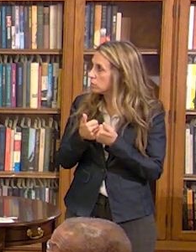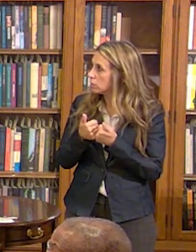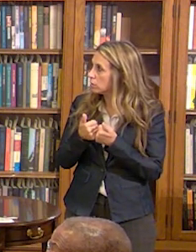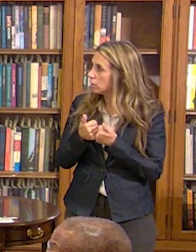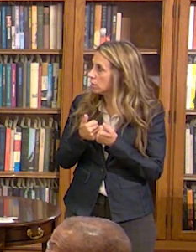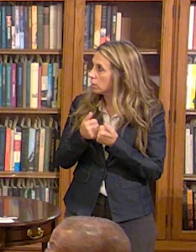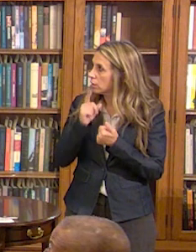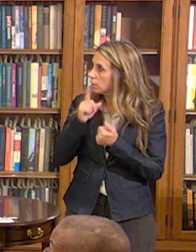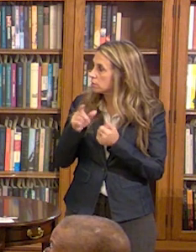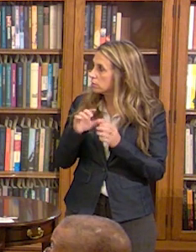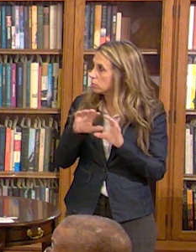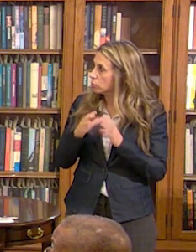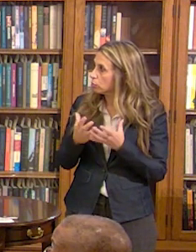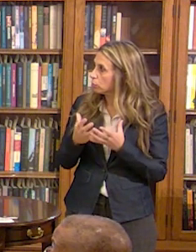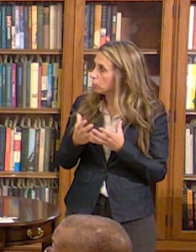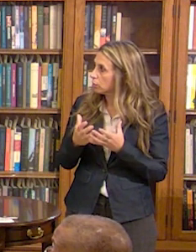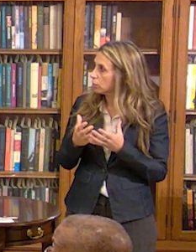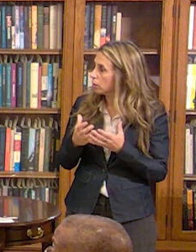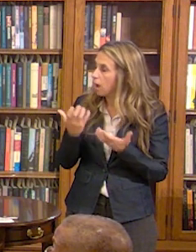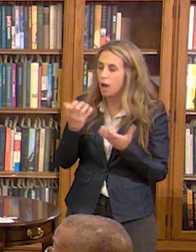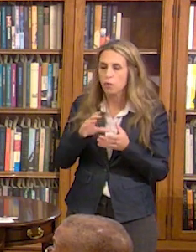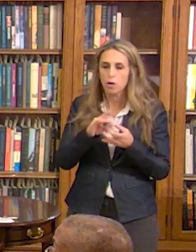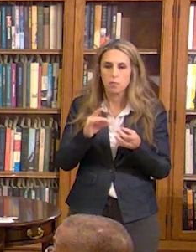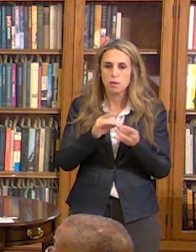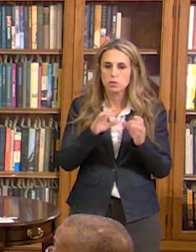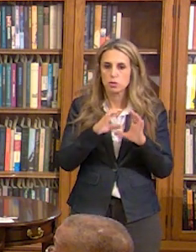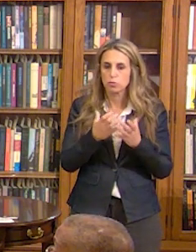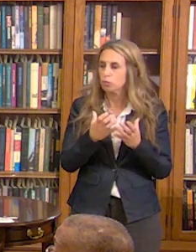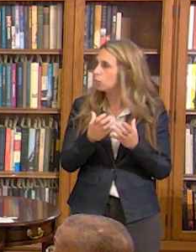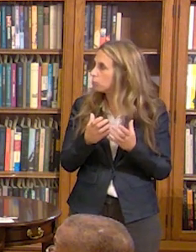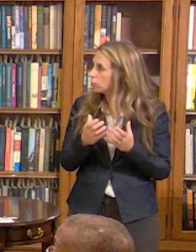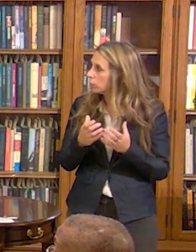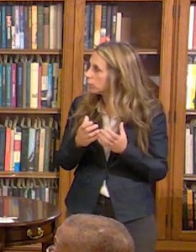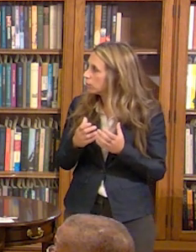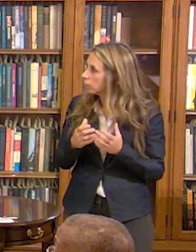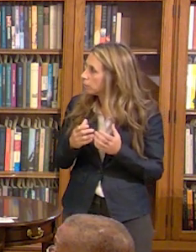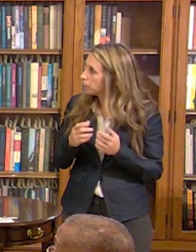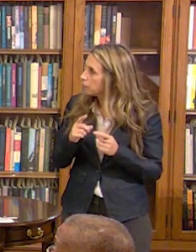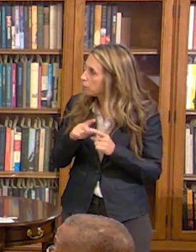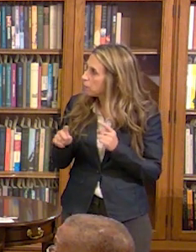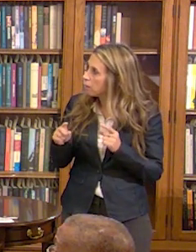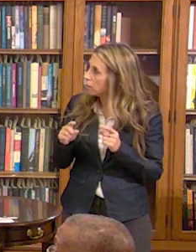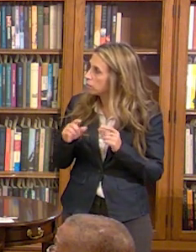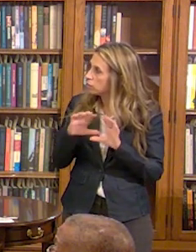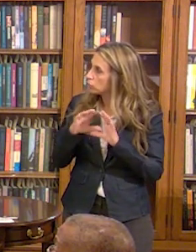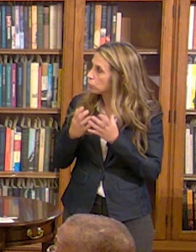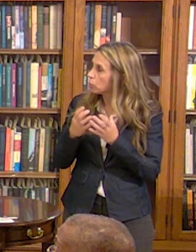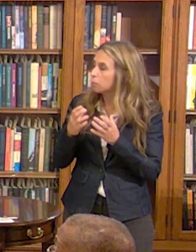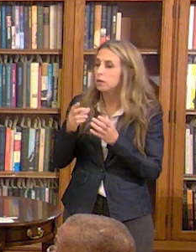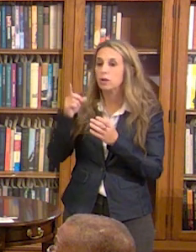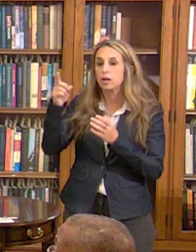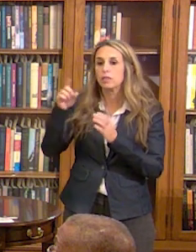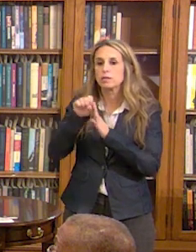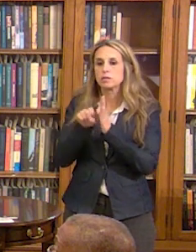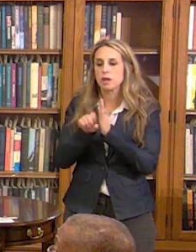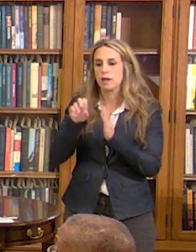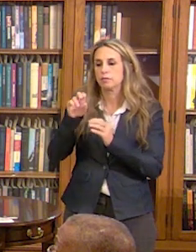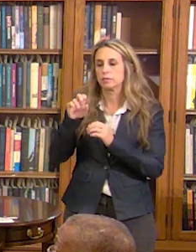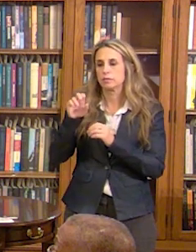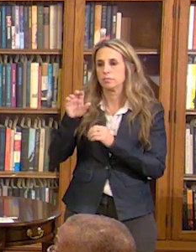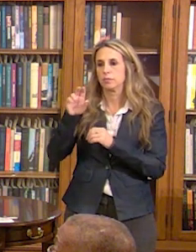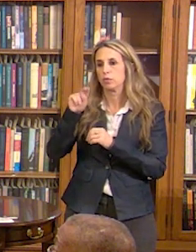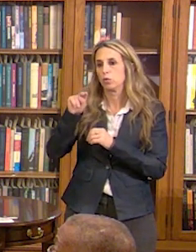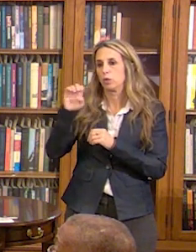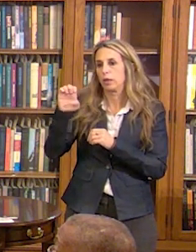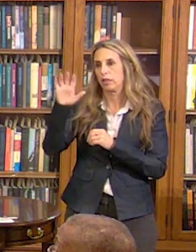a group and I don't want to mention the group because I want to give them any more notori but there's a group uh in New England sort of it's sort of